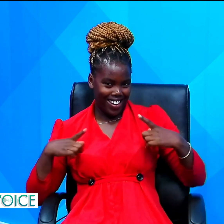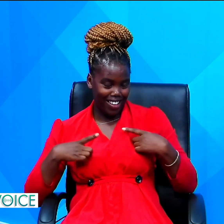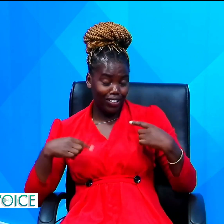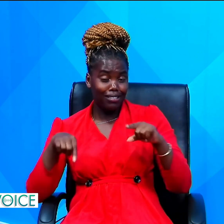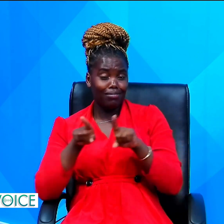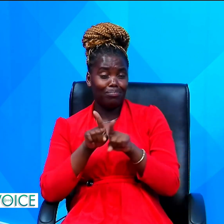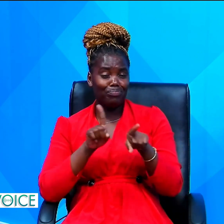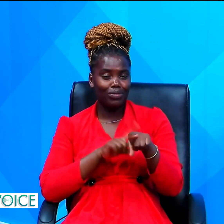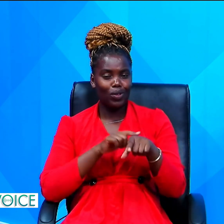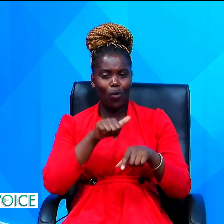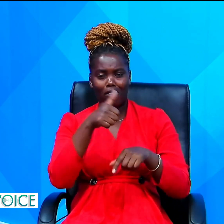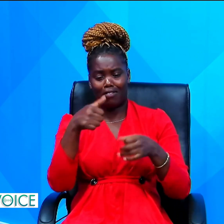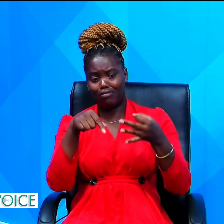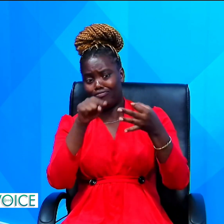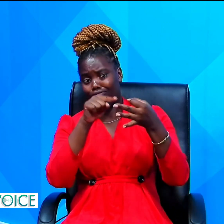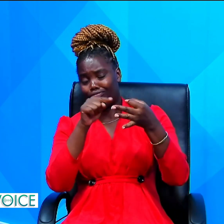life. The third thing,